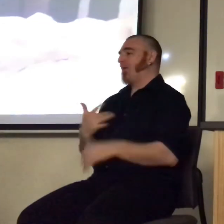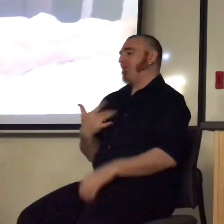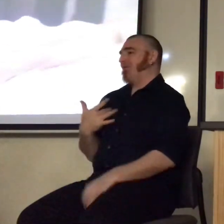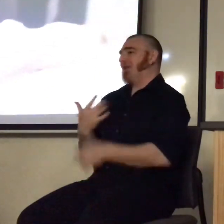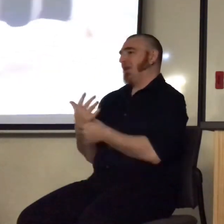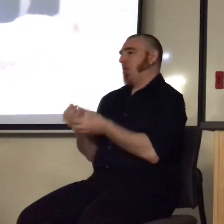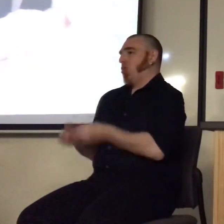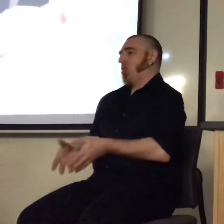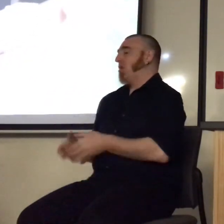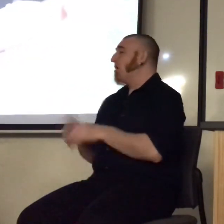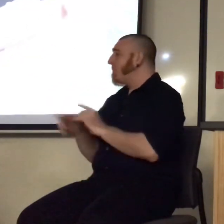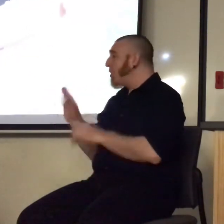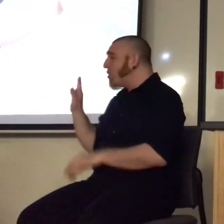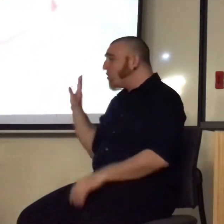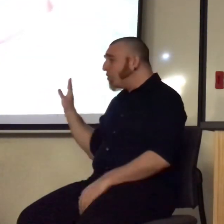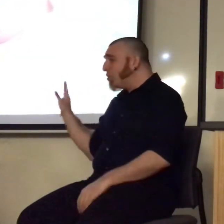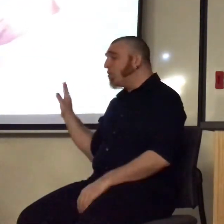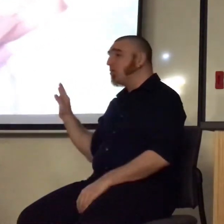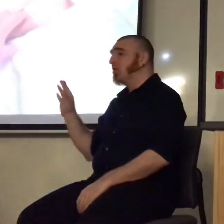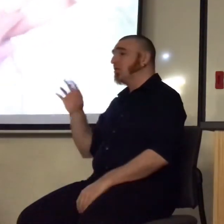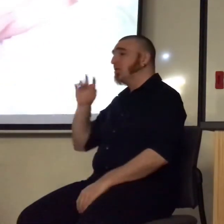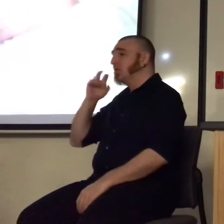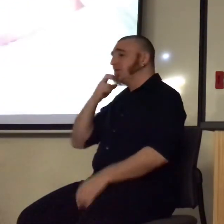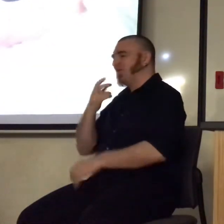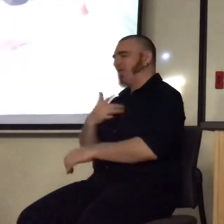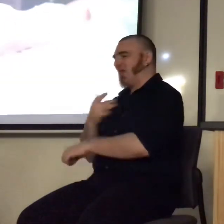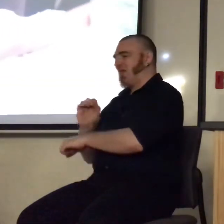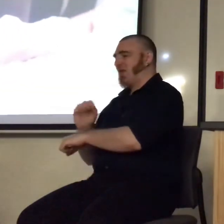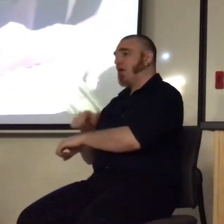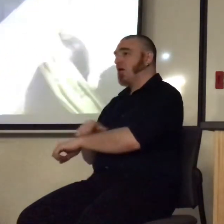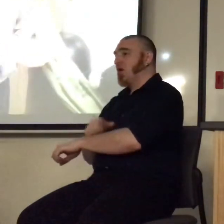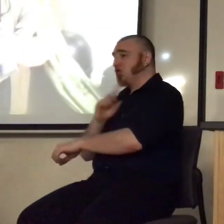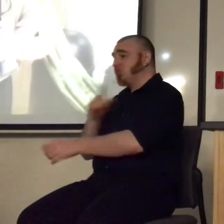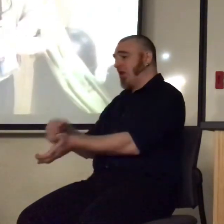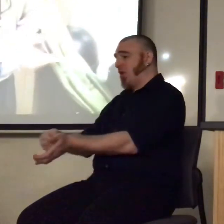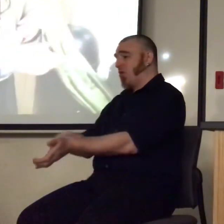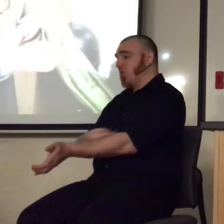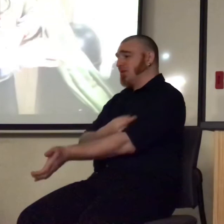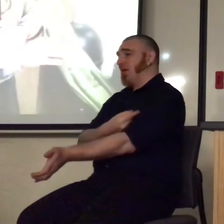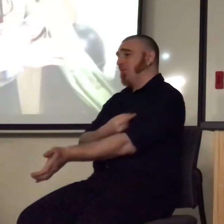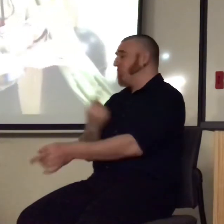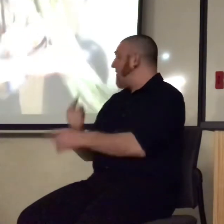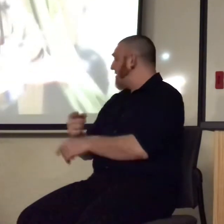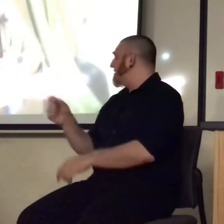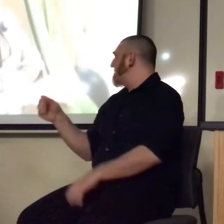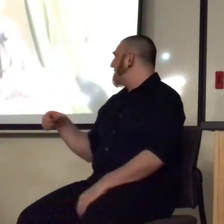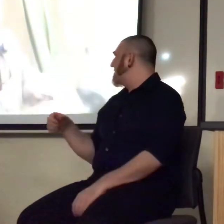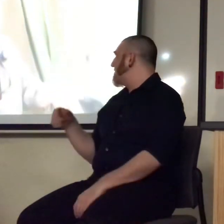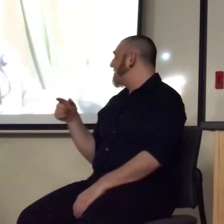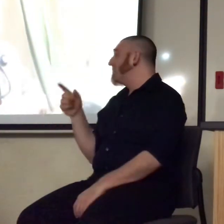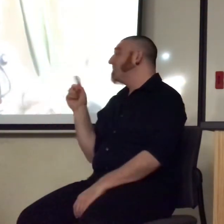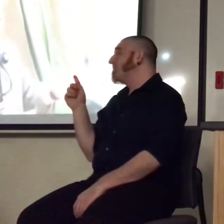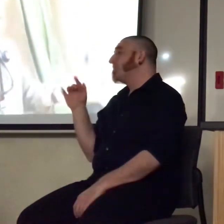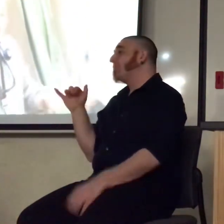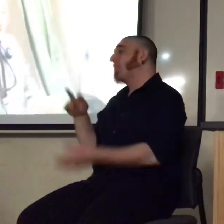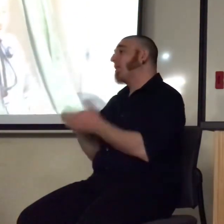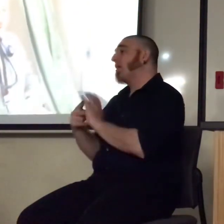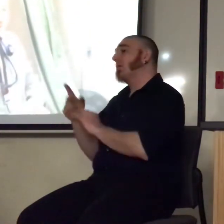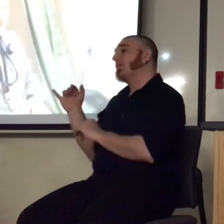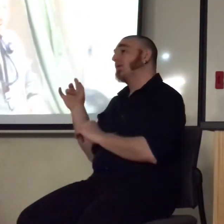her numbness actually goes from here all the way up. Is that right? It's a neuropraxic injury, which means that the nerve